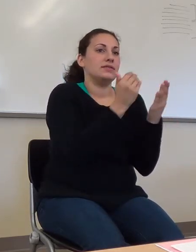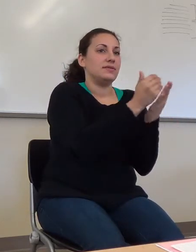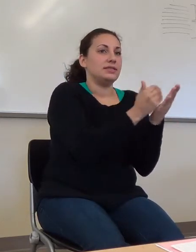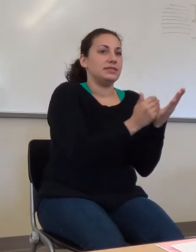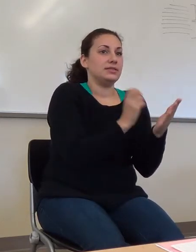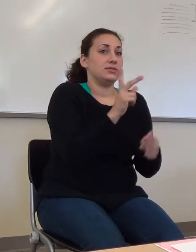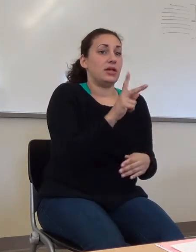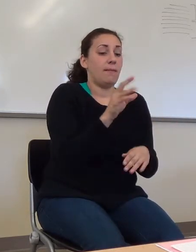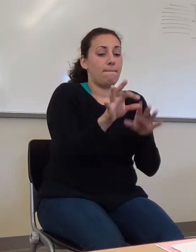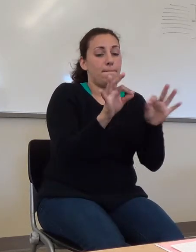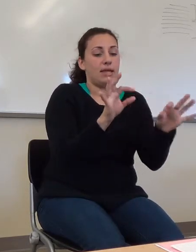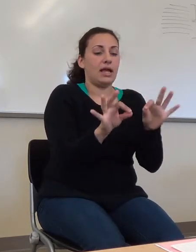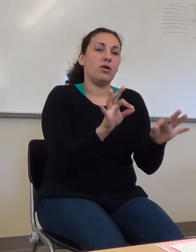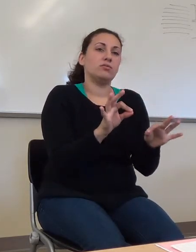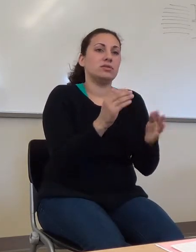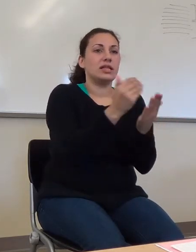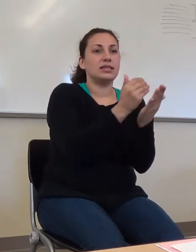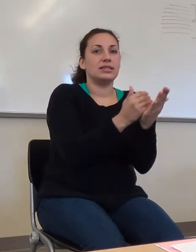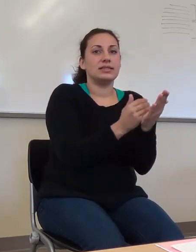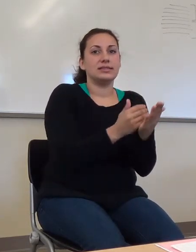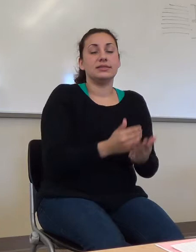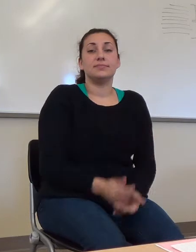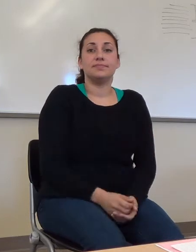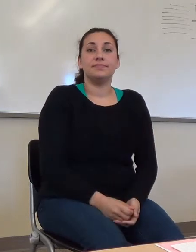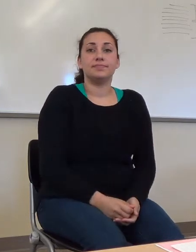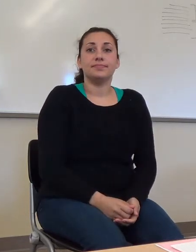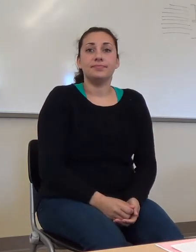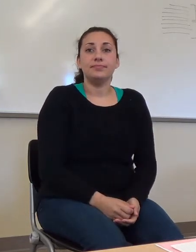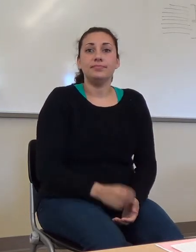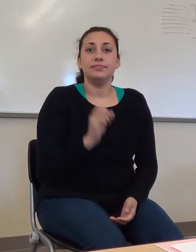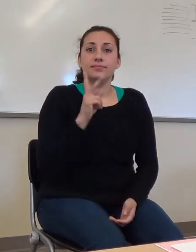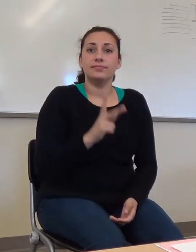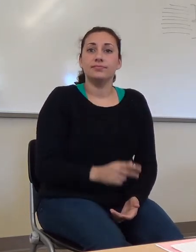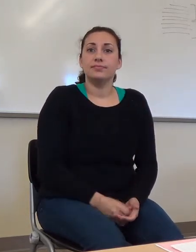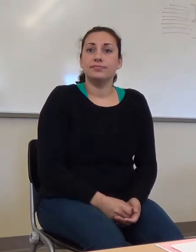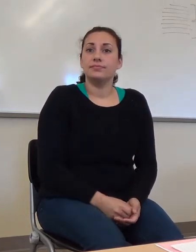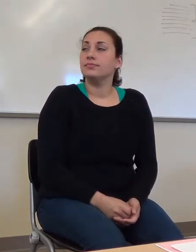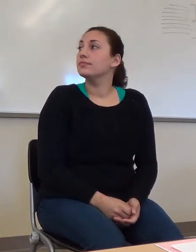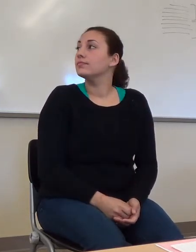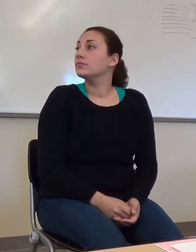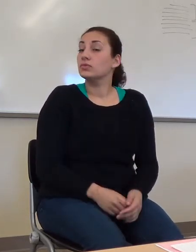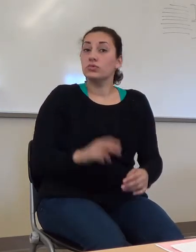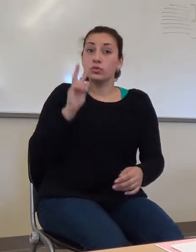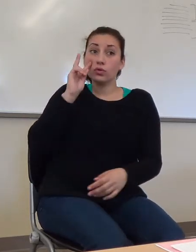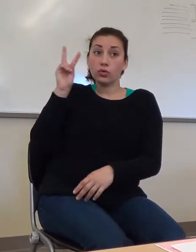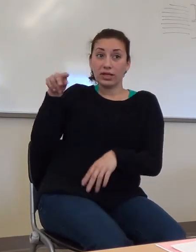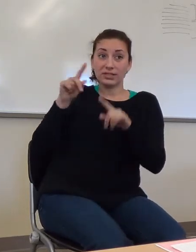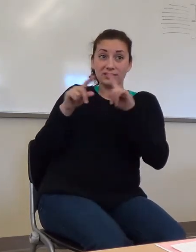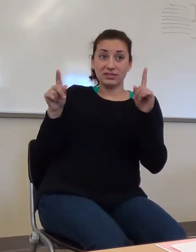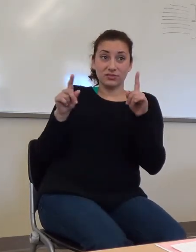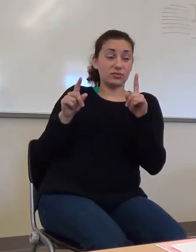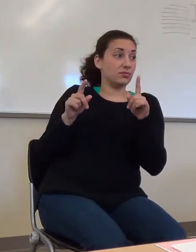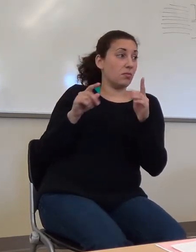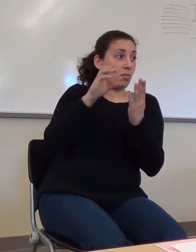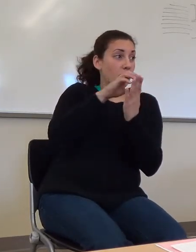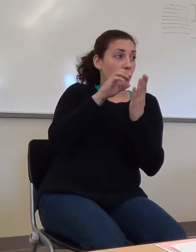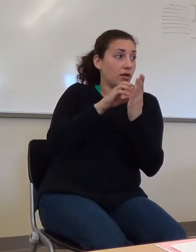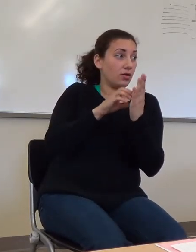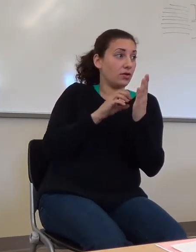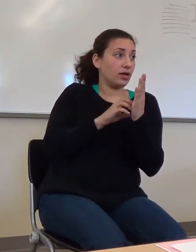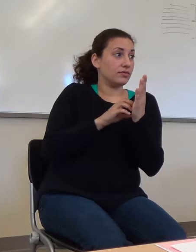Okay? So as we're looking through these different paragraphs, and as we go into this one